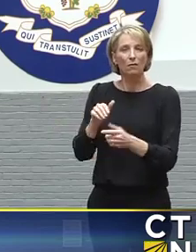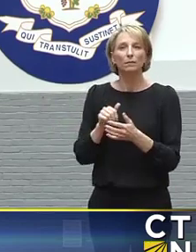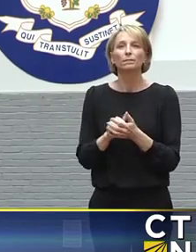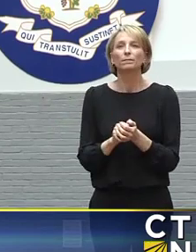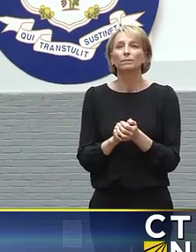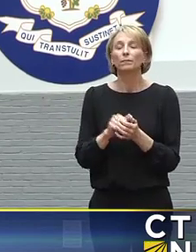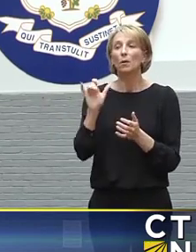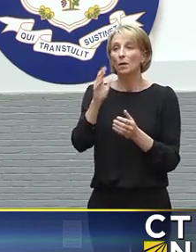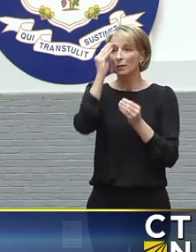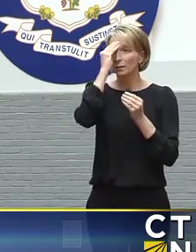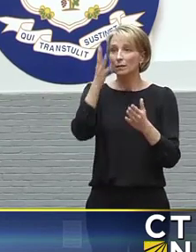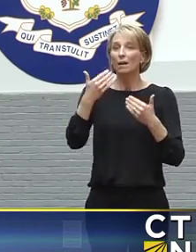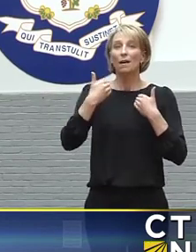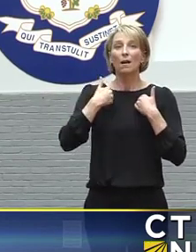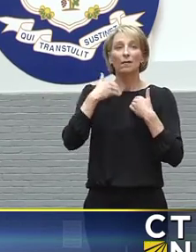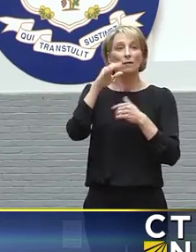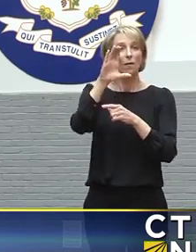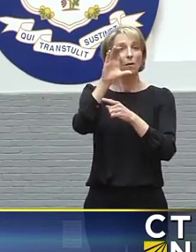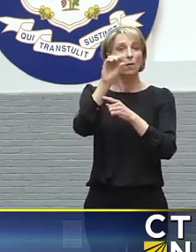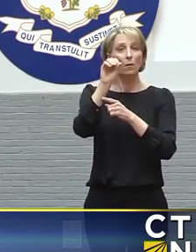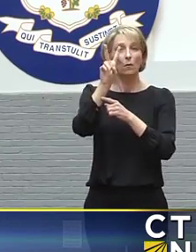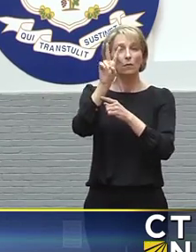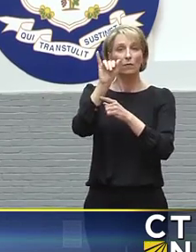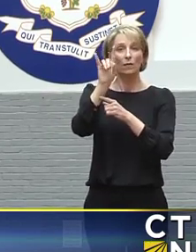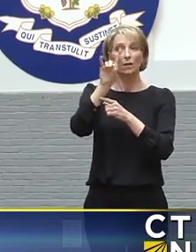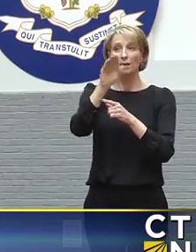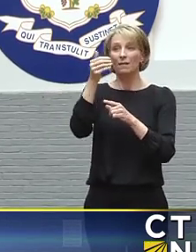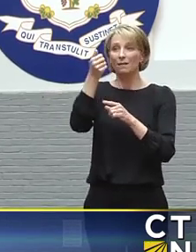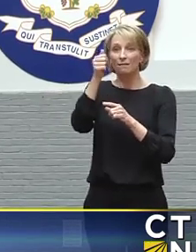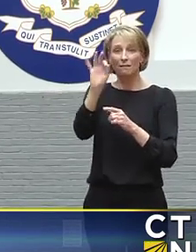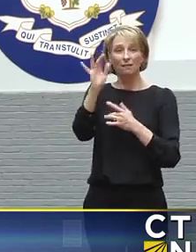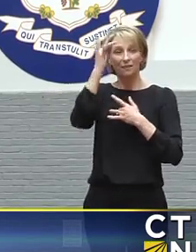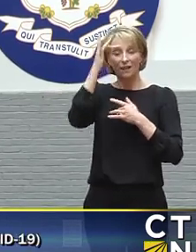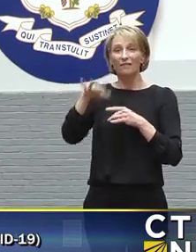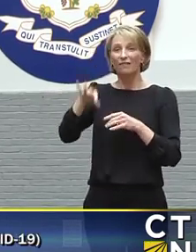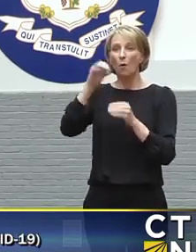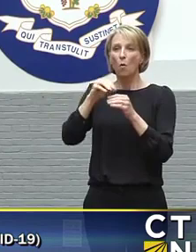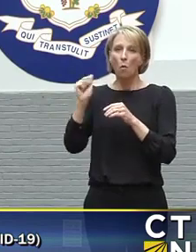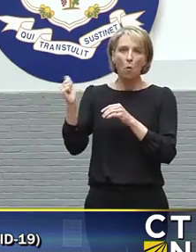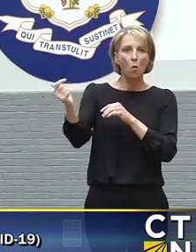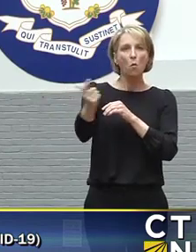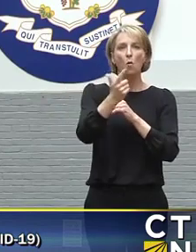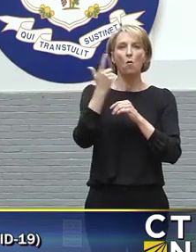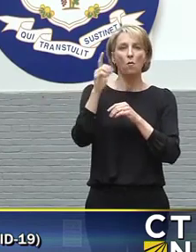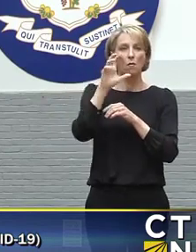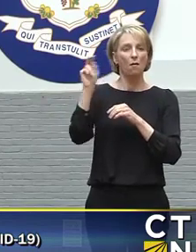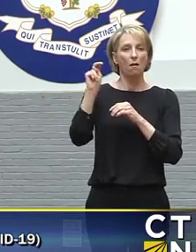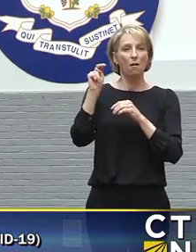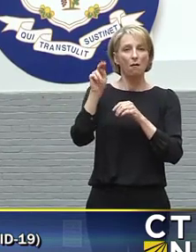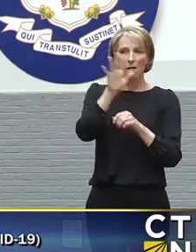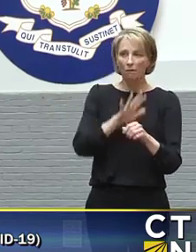a COVID infection in every one of our Connecticut counties, although predominantly in the southern part of the state.